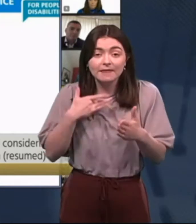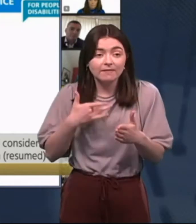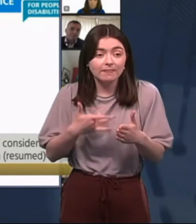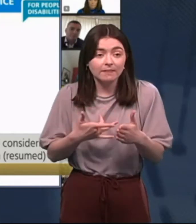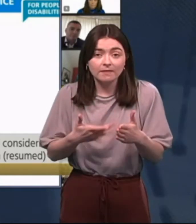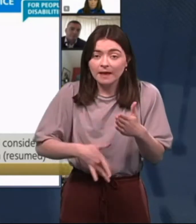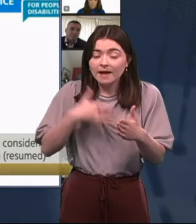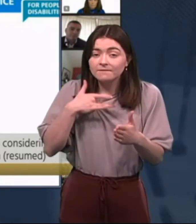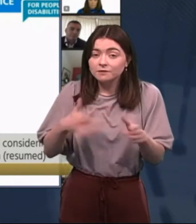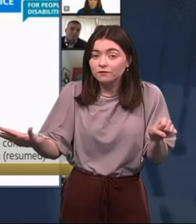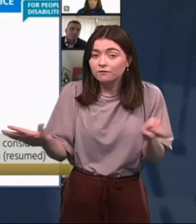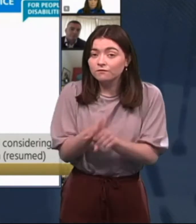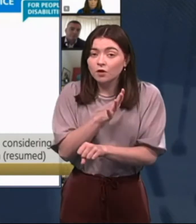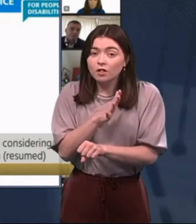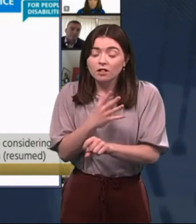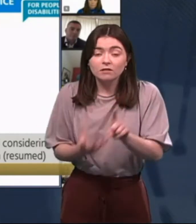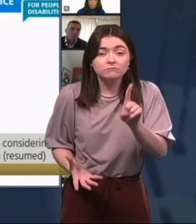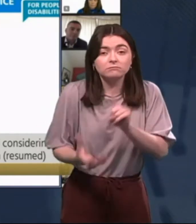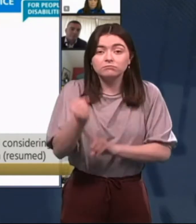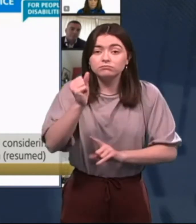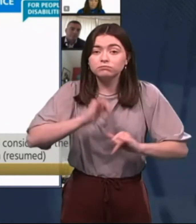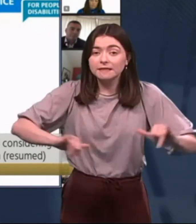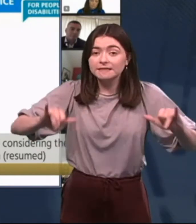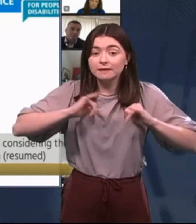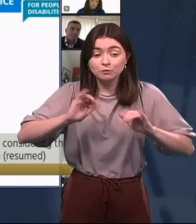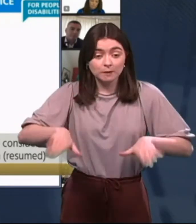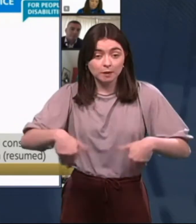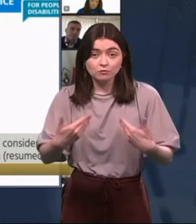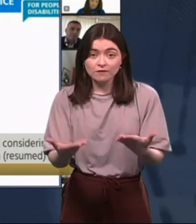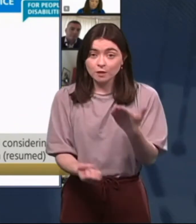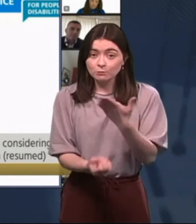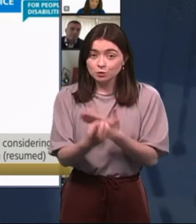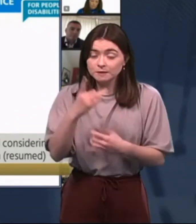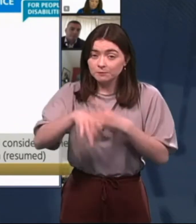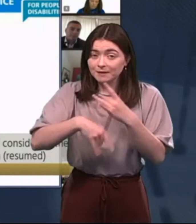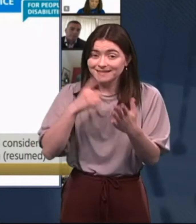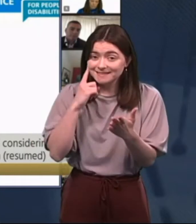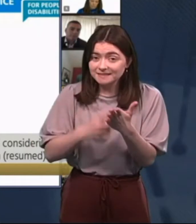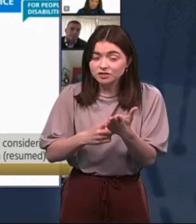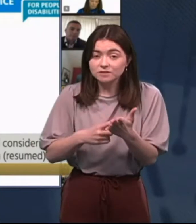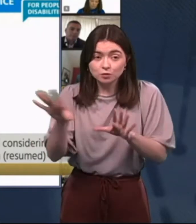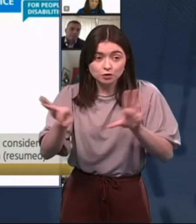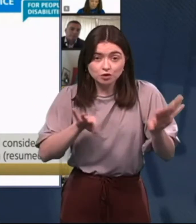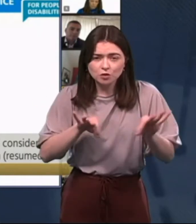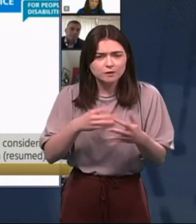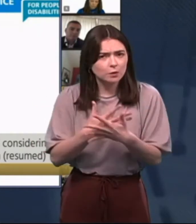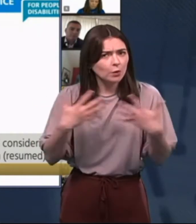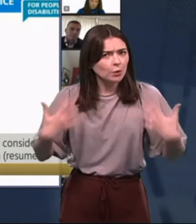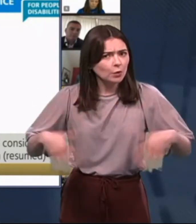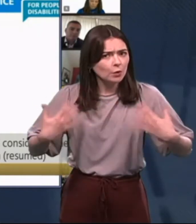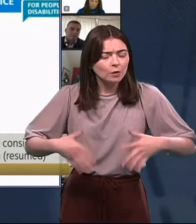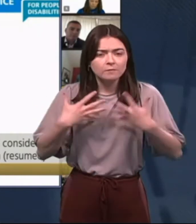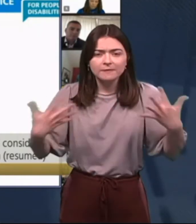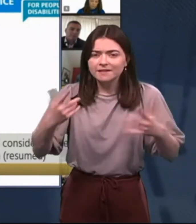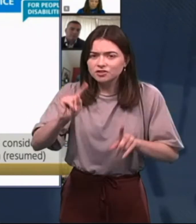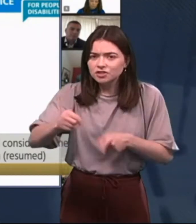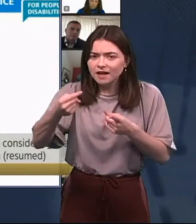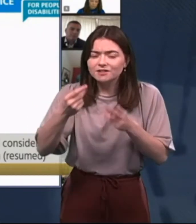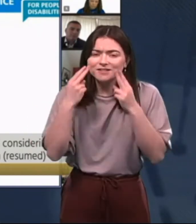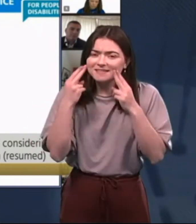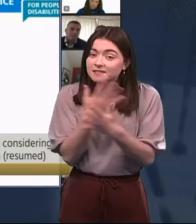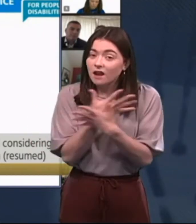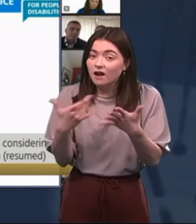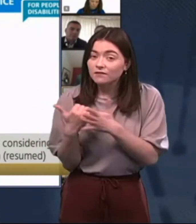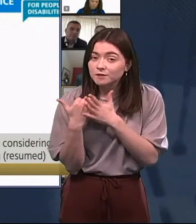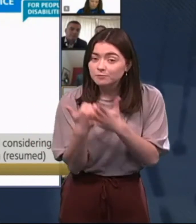full capacity, actually when they're given the opportunity to make decisions or exercise choice, it's extremely challenging for them, and they do require a lot of